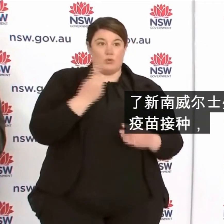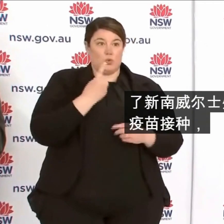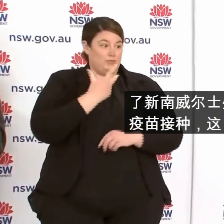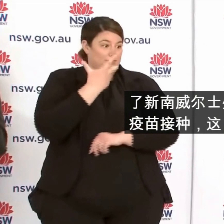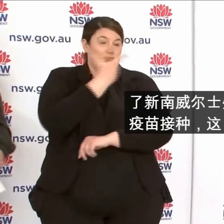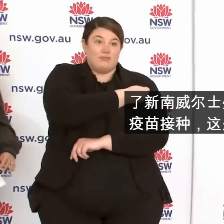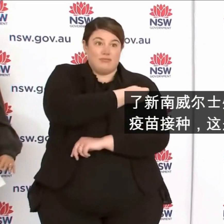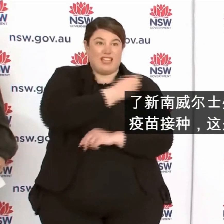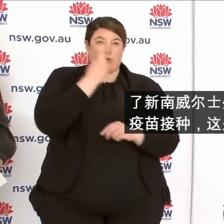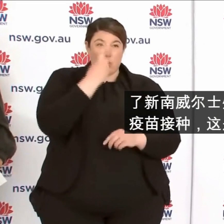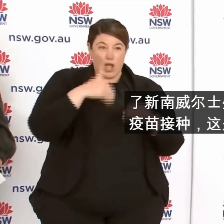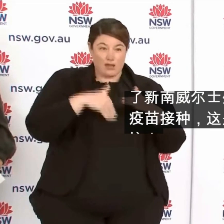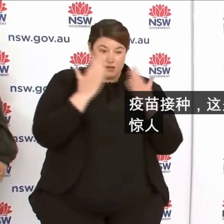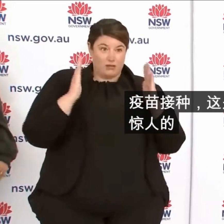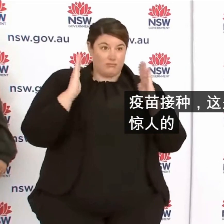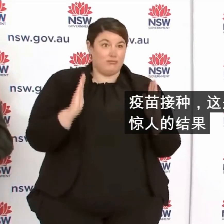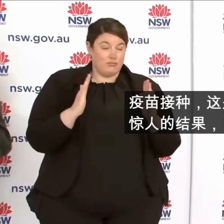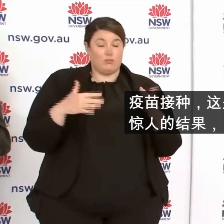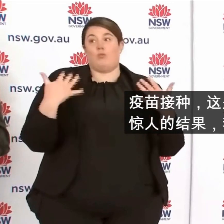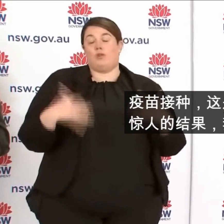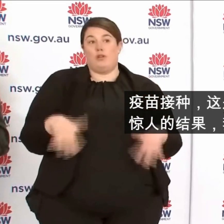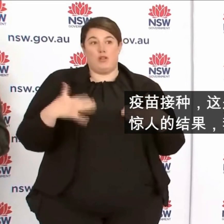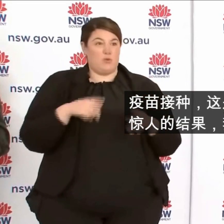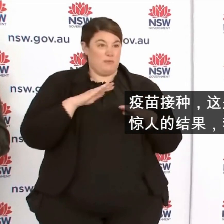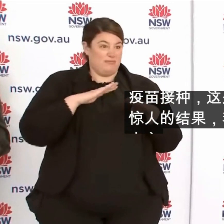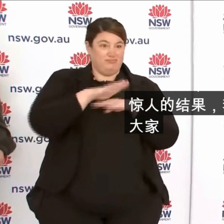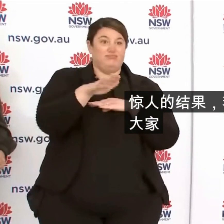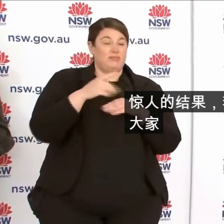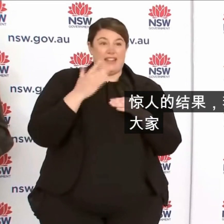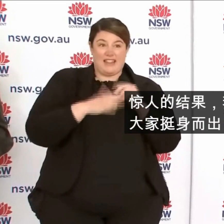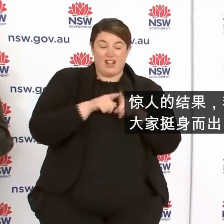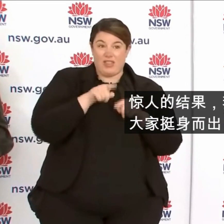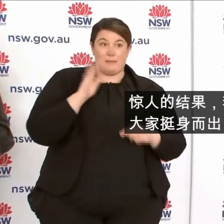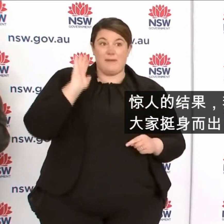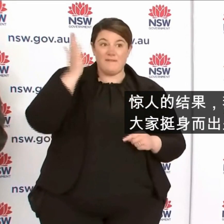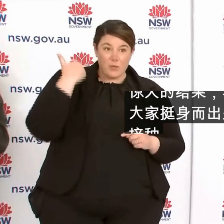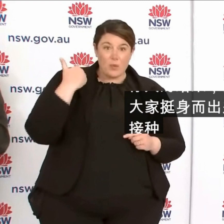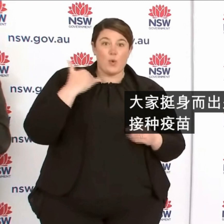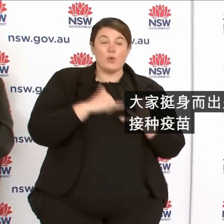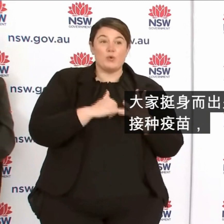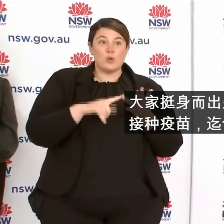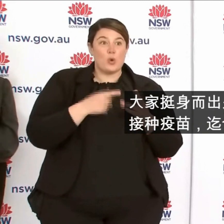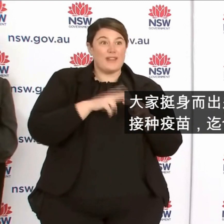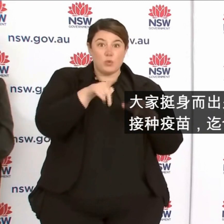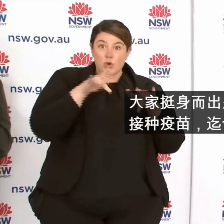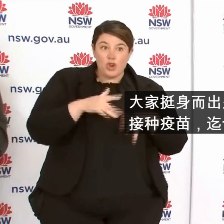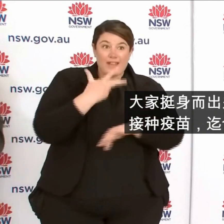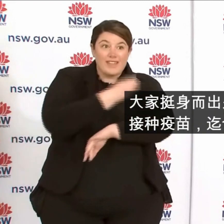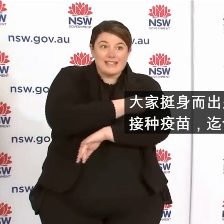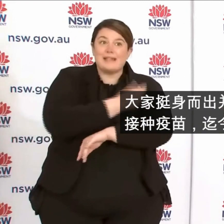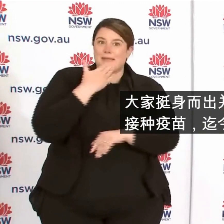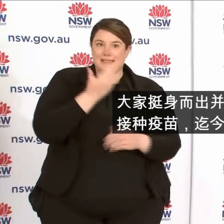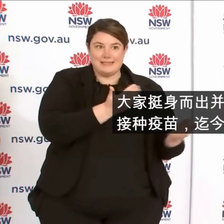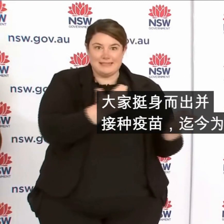were vaccinated, and that is a phenomenal outcome, and I encourage everybody to please come forward and get vaccinated. To date, we